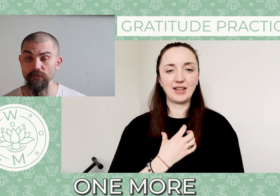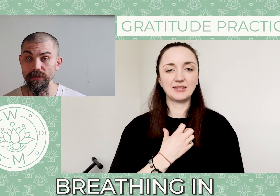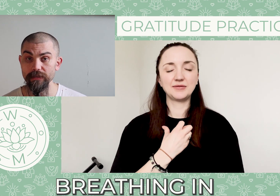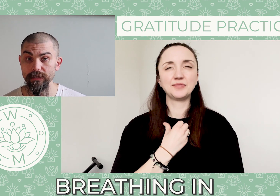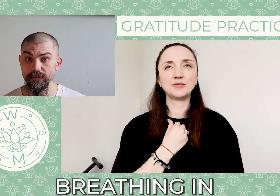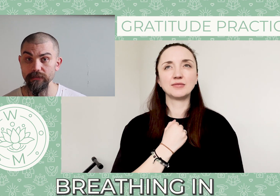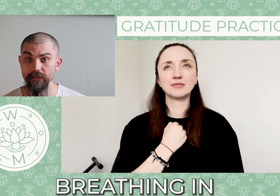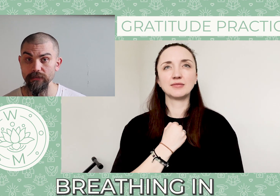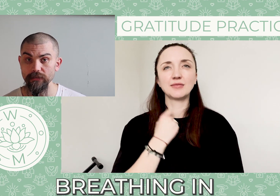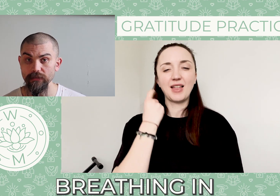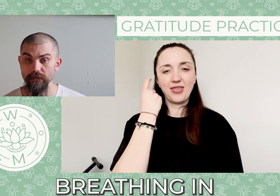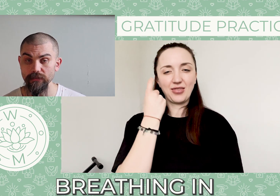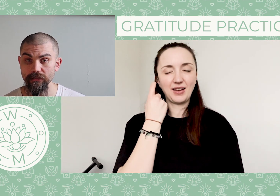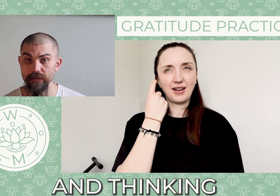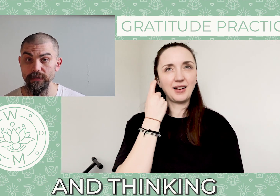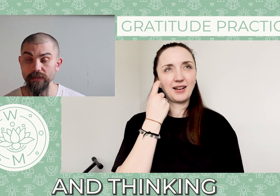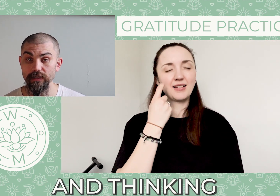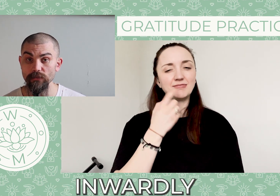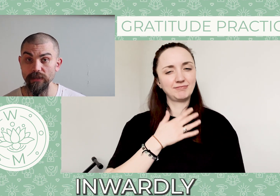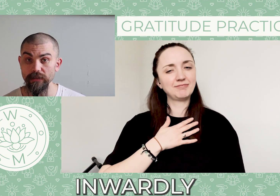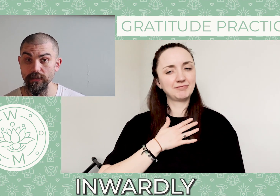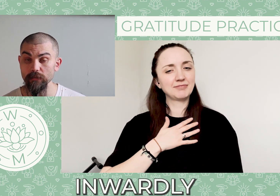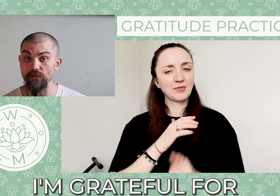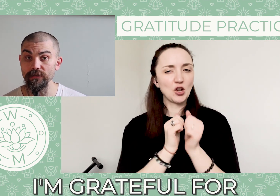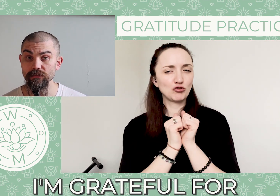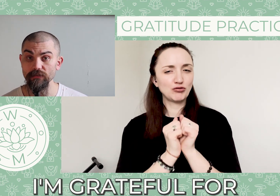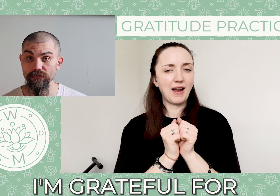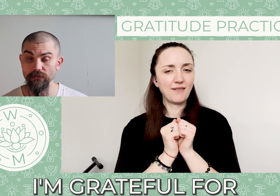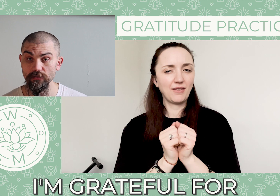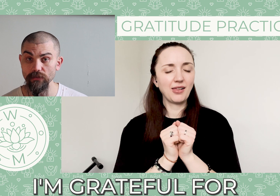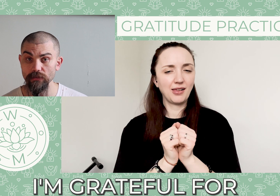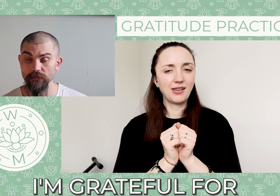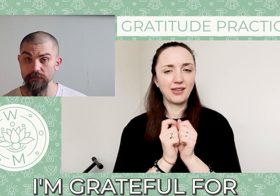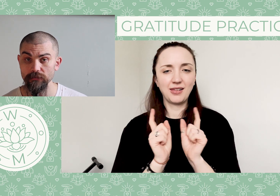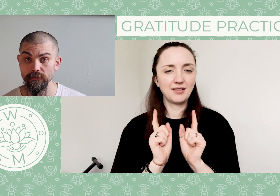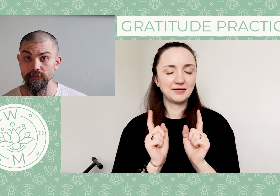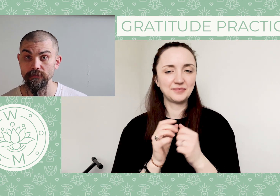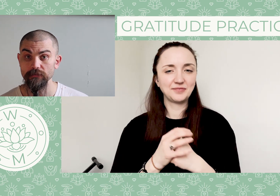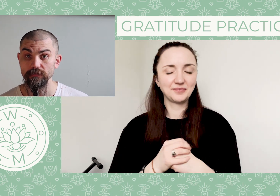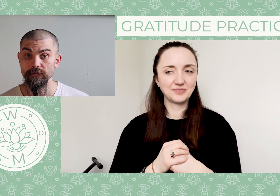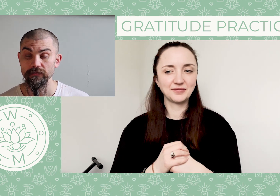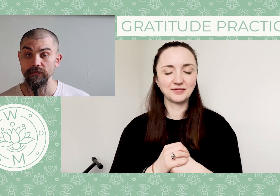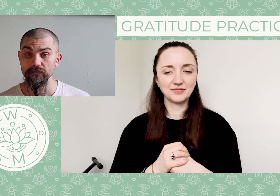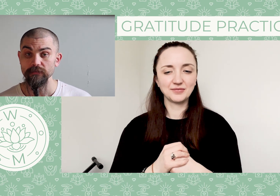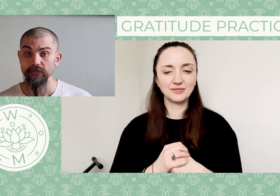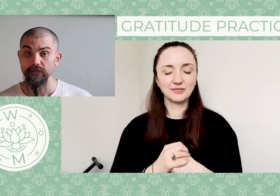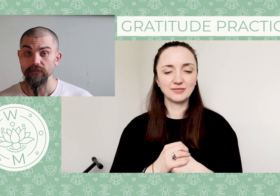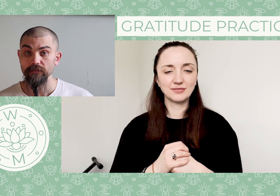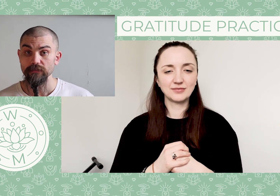One more, breathing in and thinking inwardly, I'm grateful for.